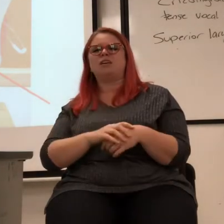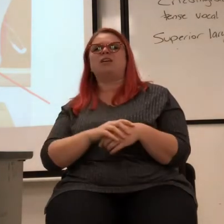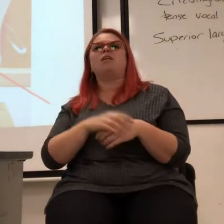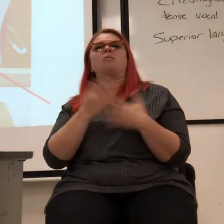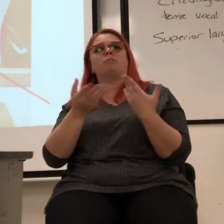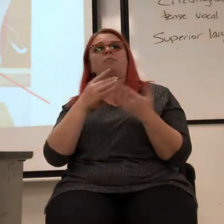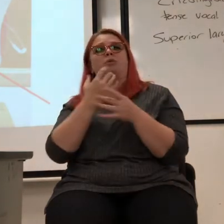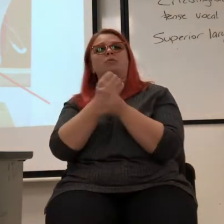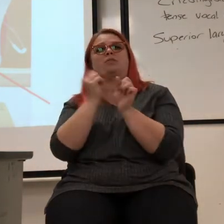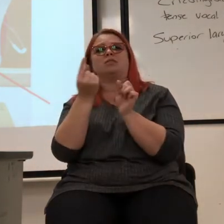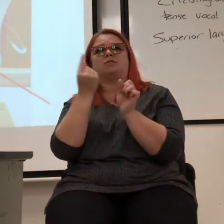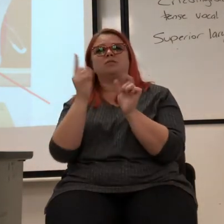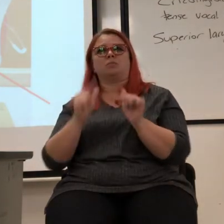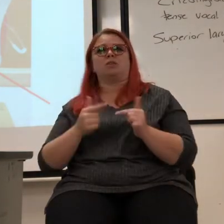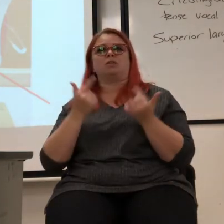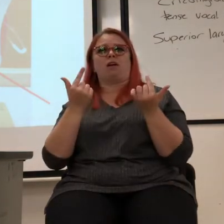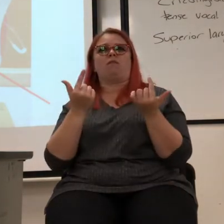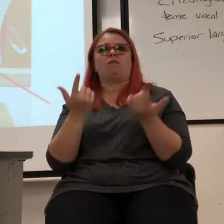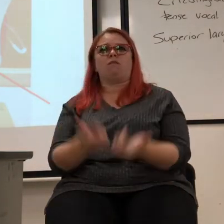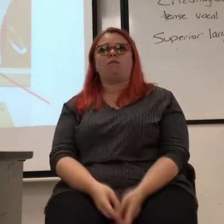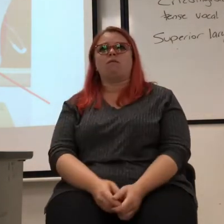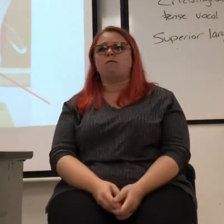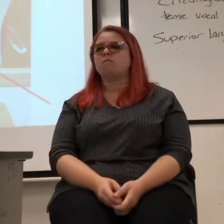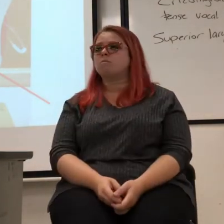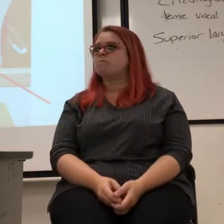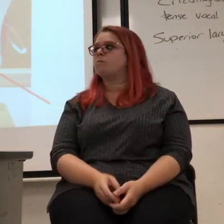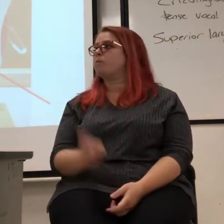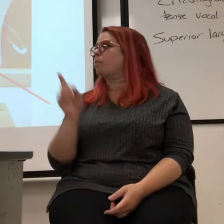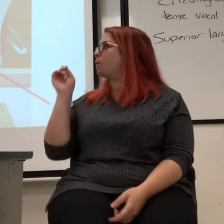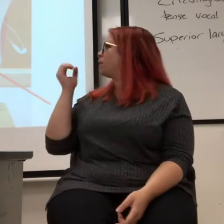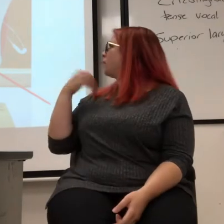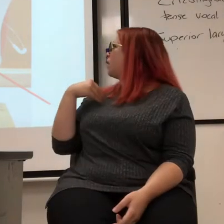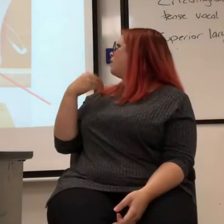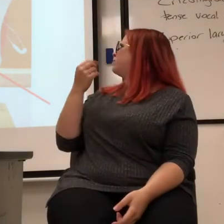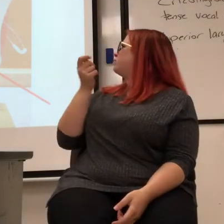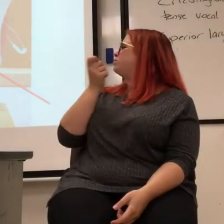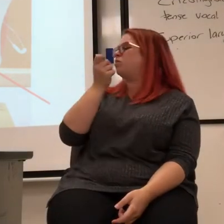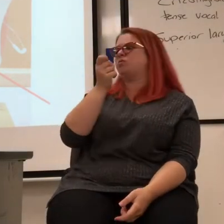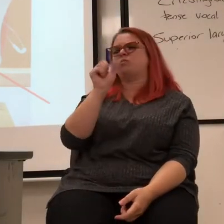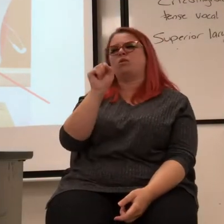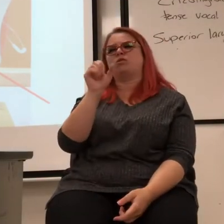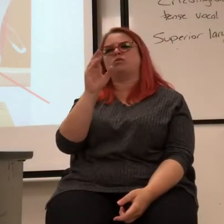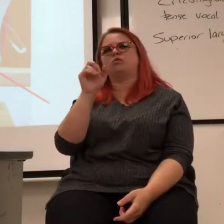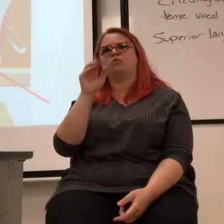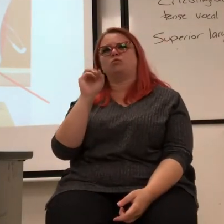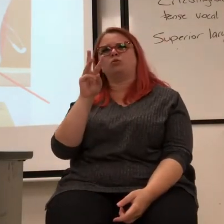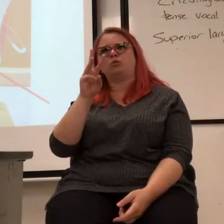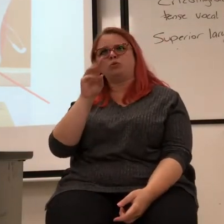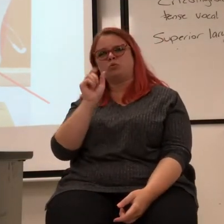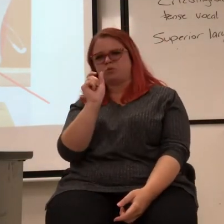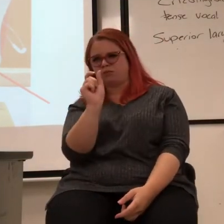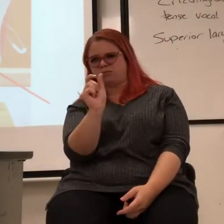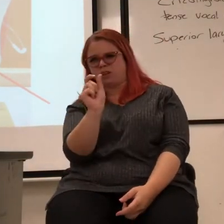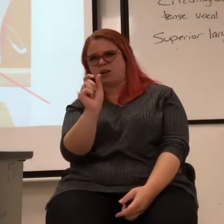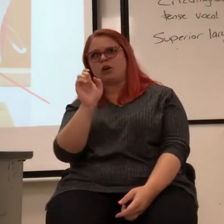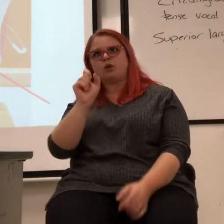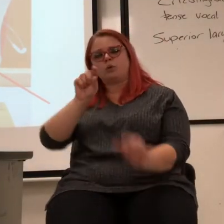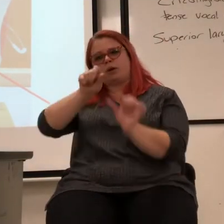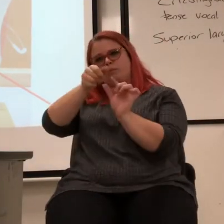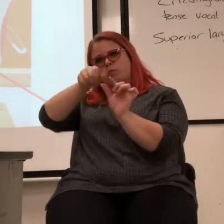All right, so here's the tension of the vocal cords. There's a little screw there they put in the model. I mean, and when you can like move